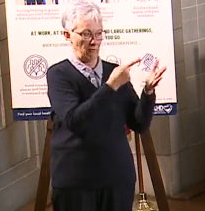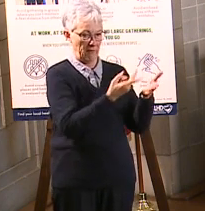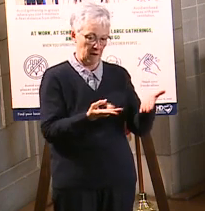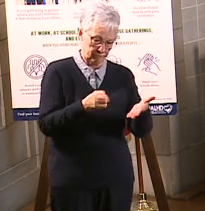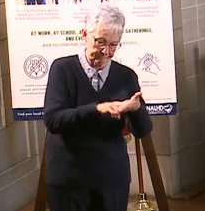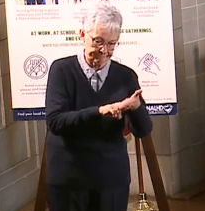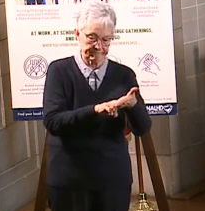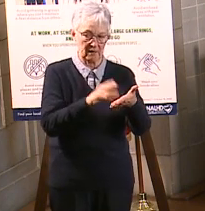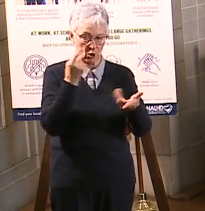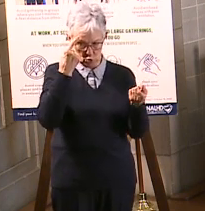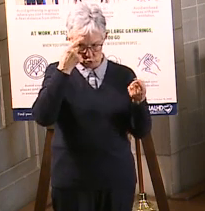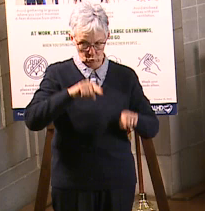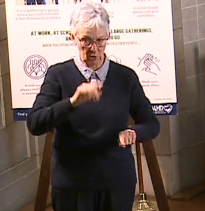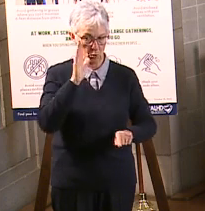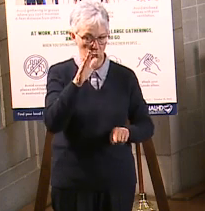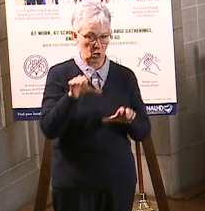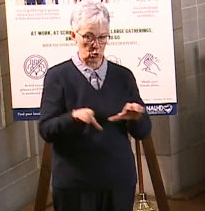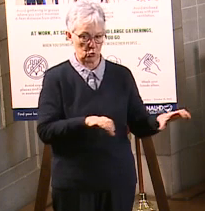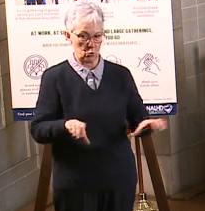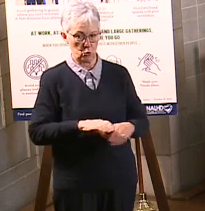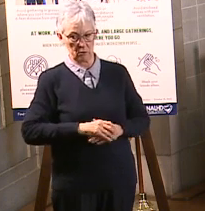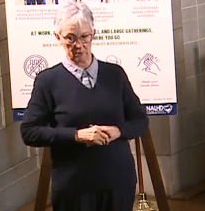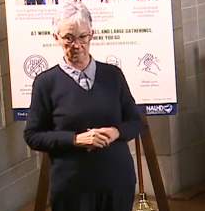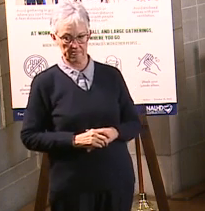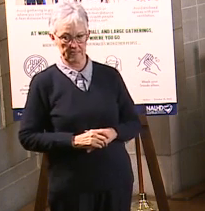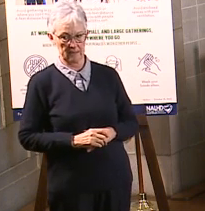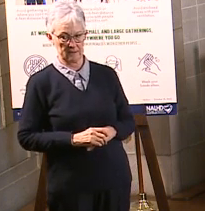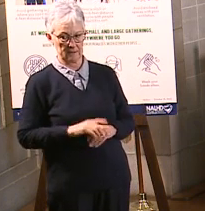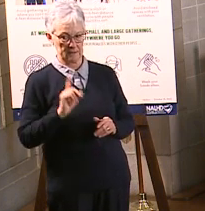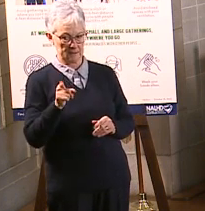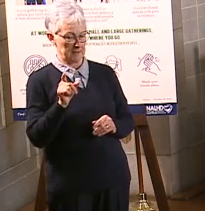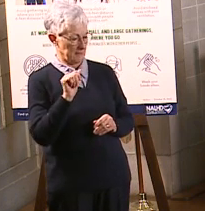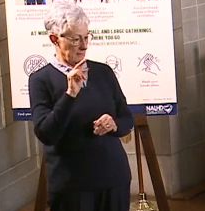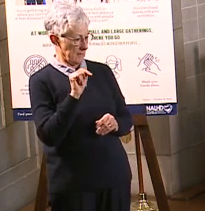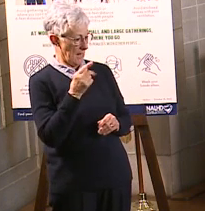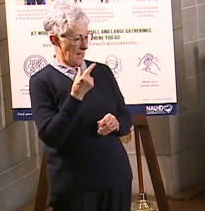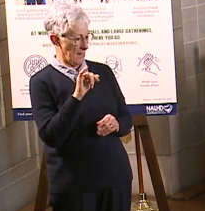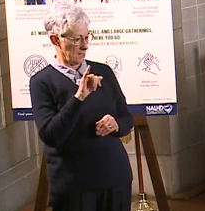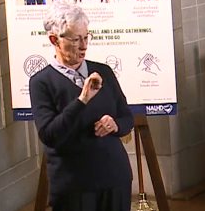Andrew's next questions are for Angie, and I think she may have answered some of these in part already.